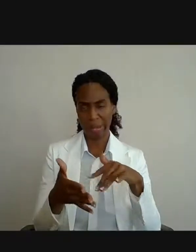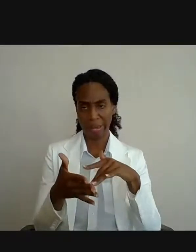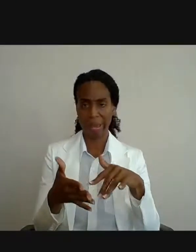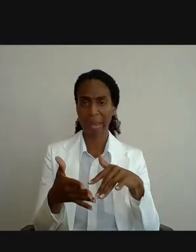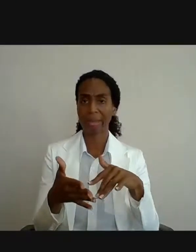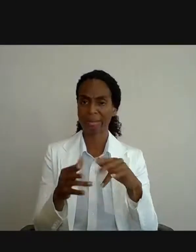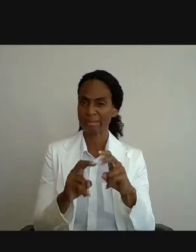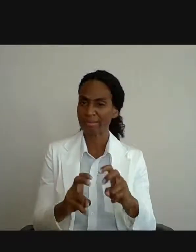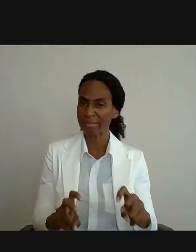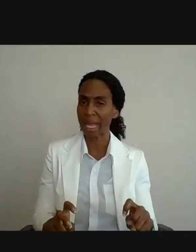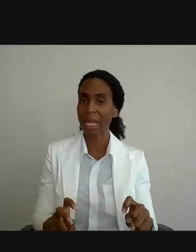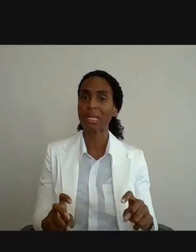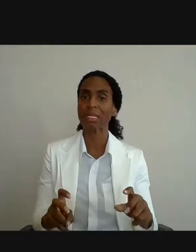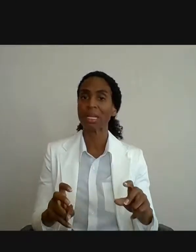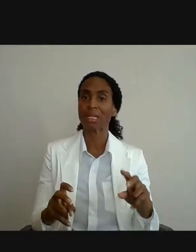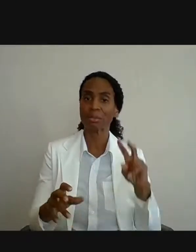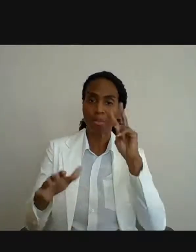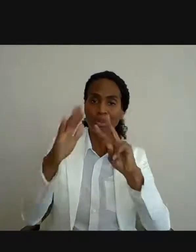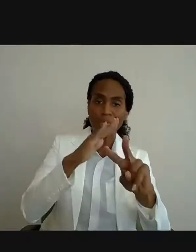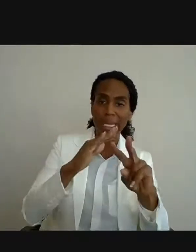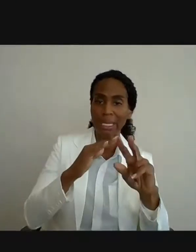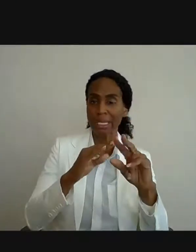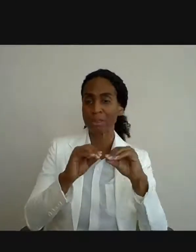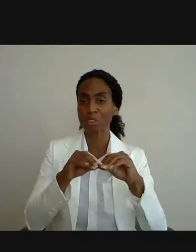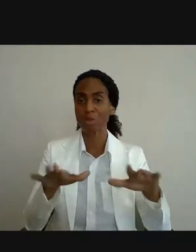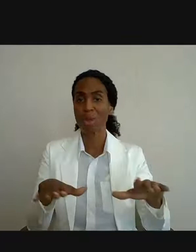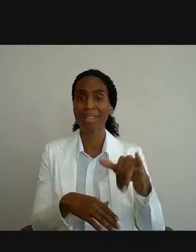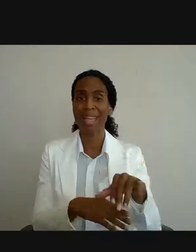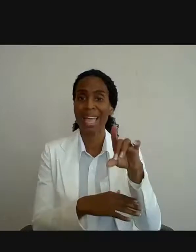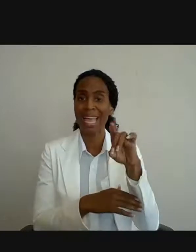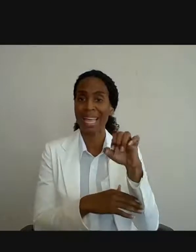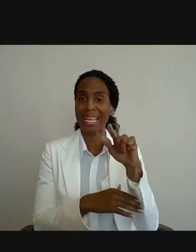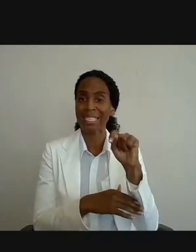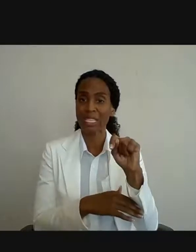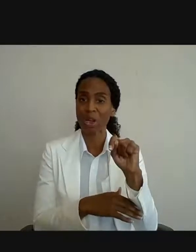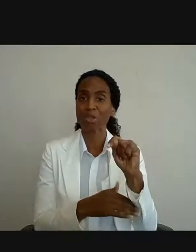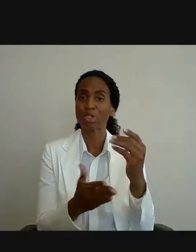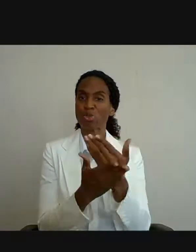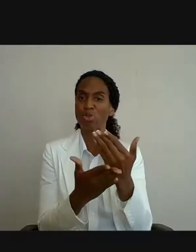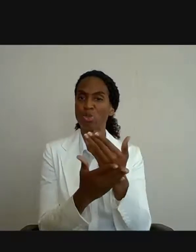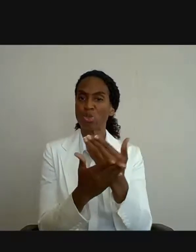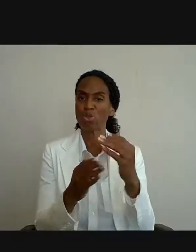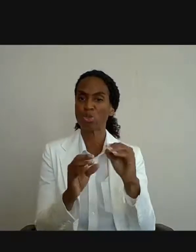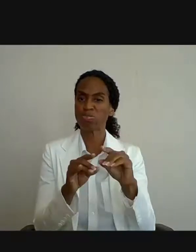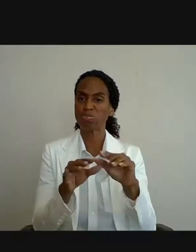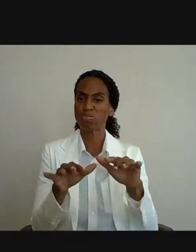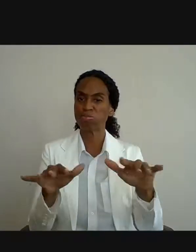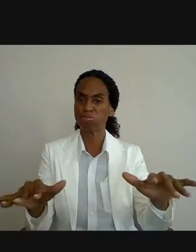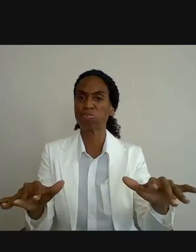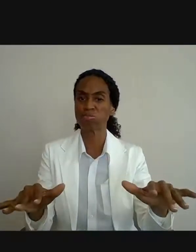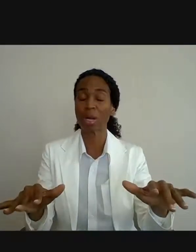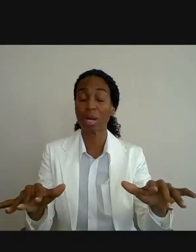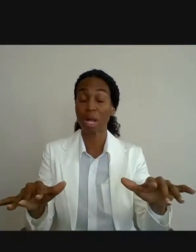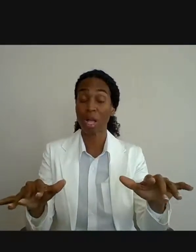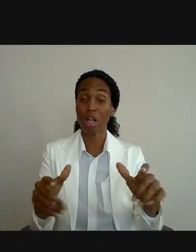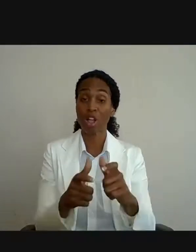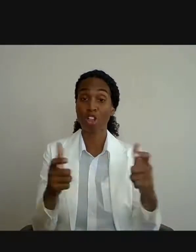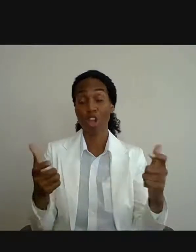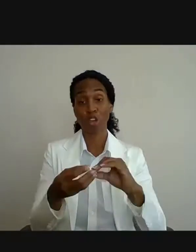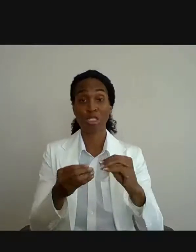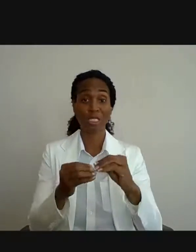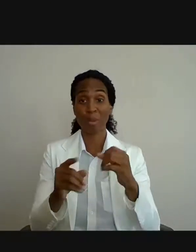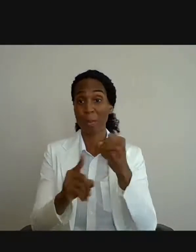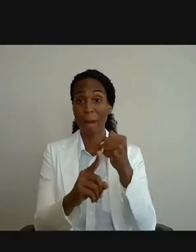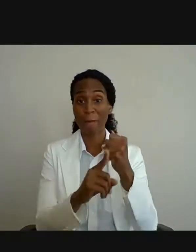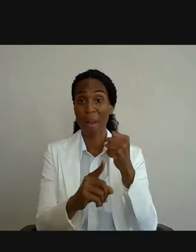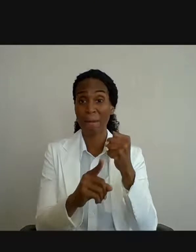able to predict the spread of that Delta variant in very large numbers for our school